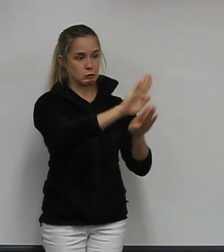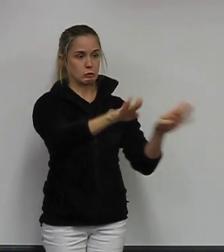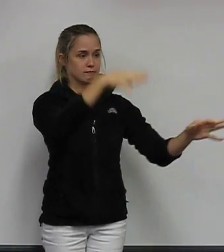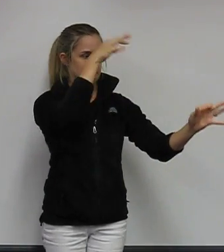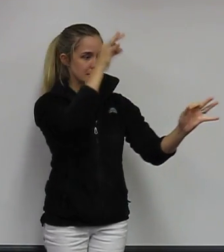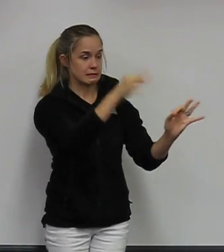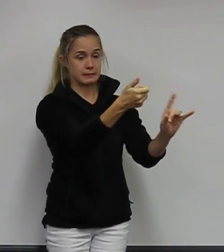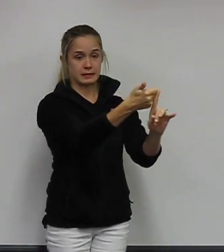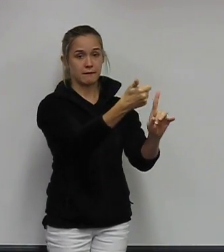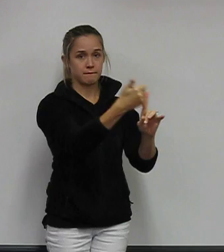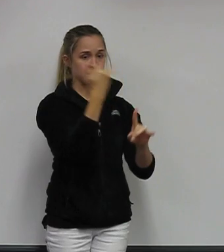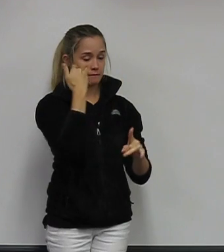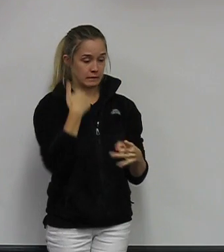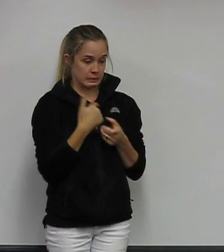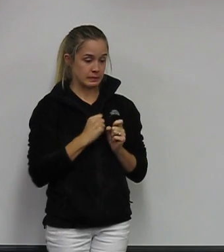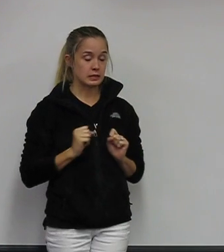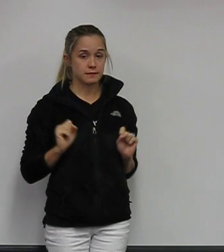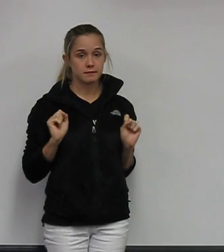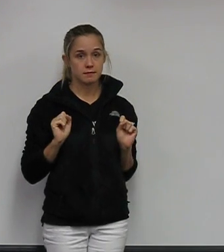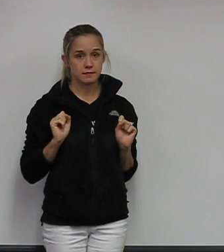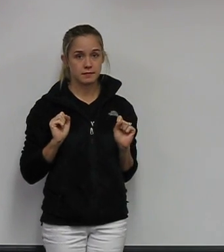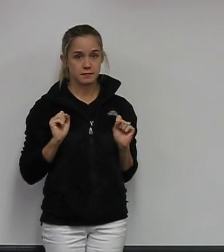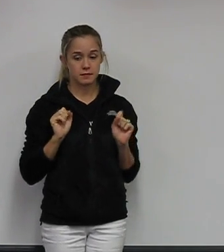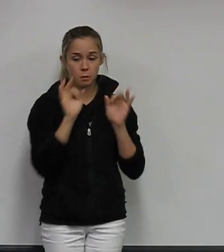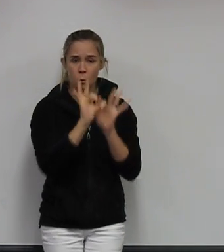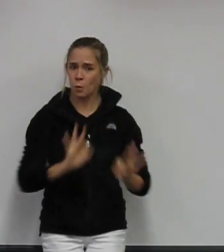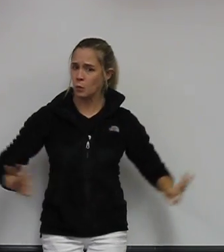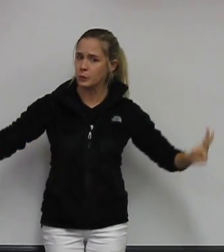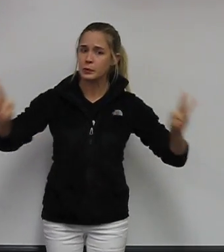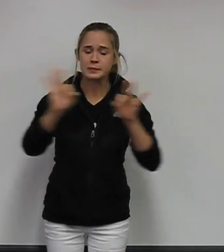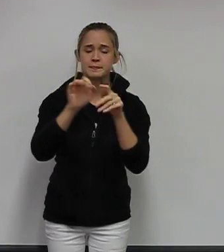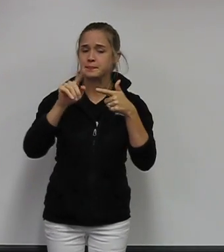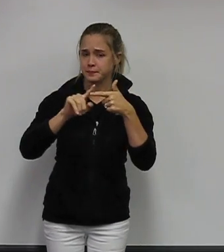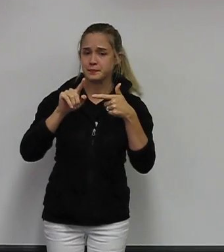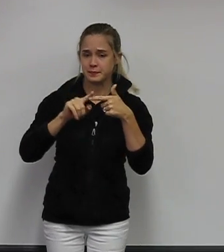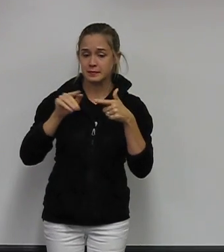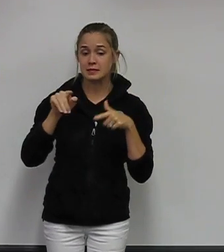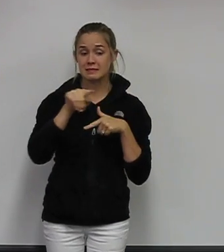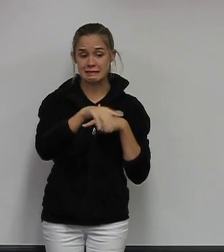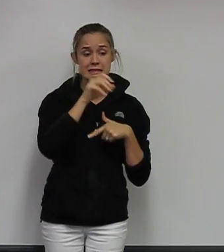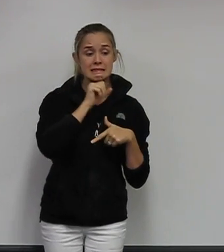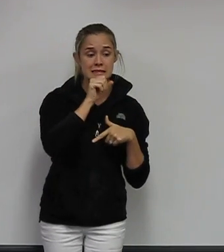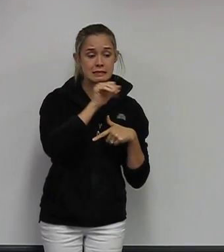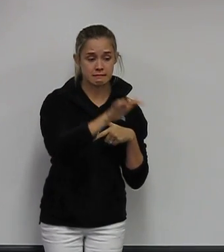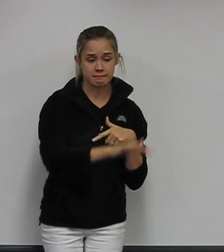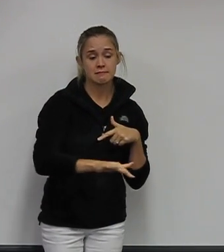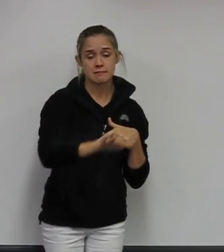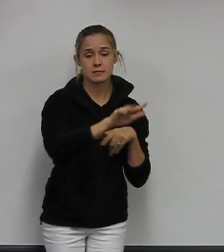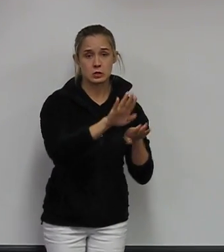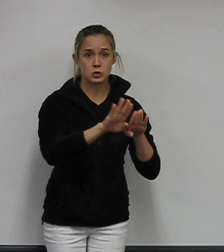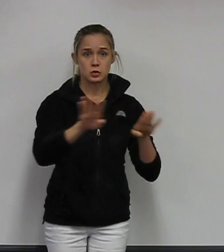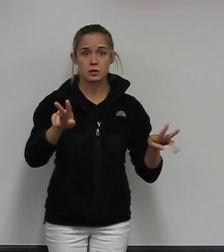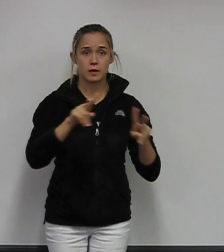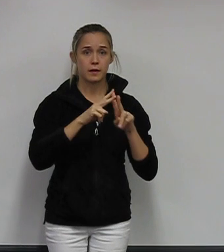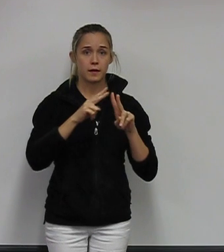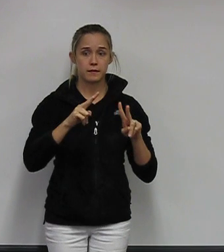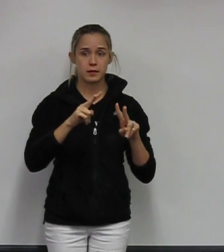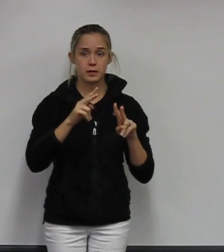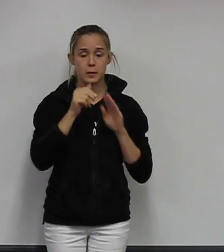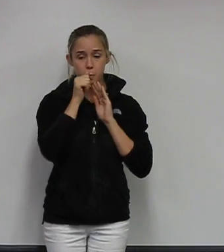with. And another important thing to keep in mind that in this preschool age group, these children are very modest.